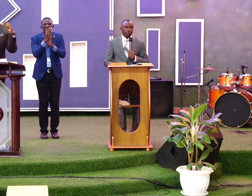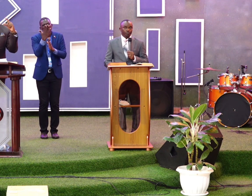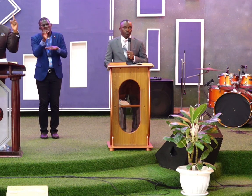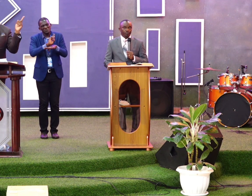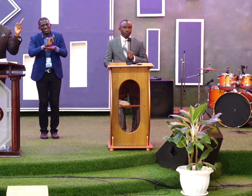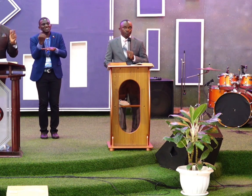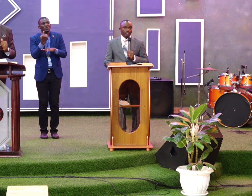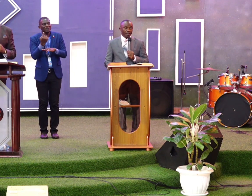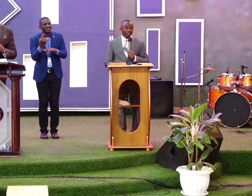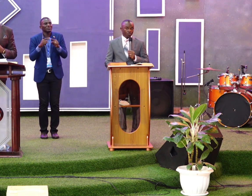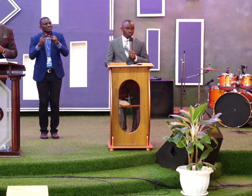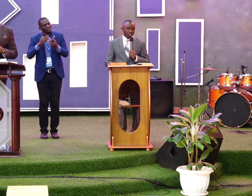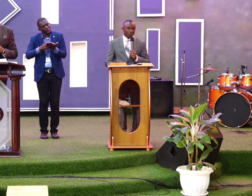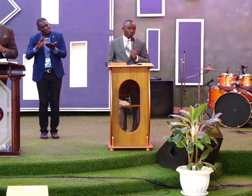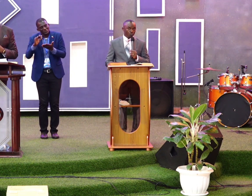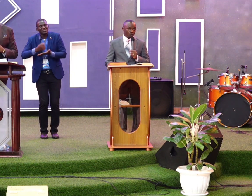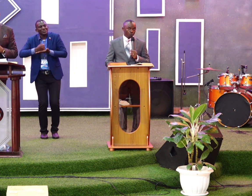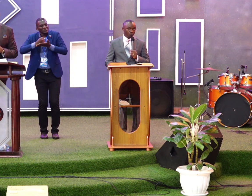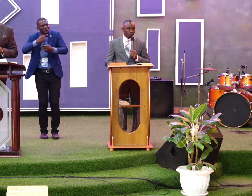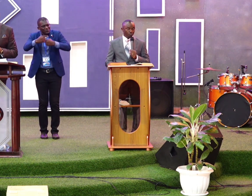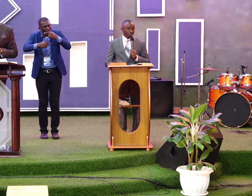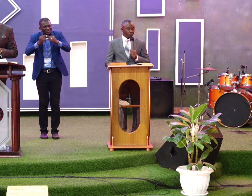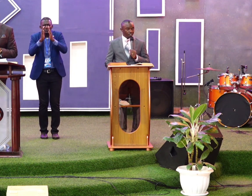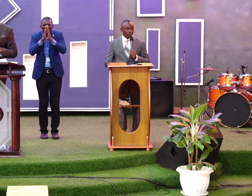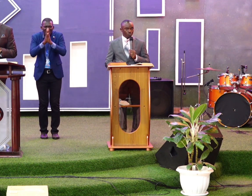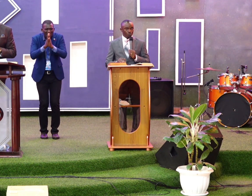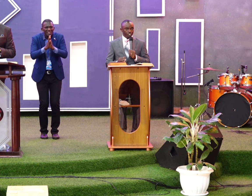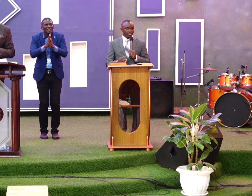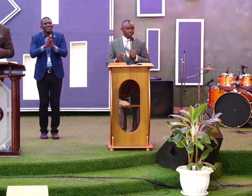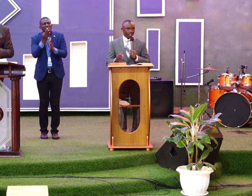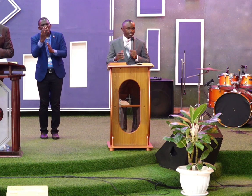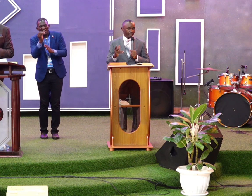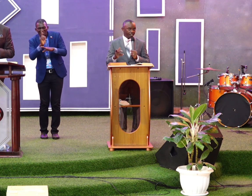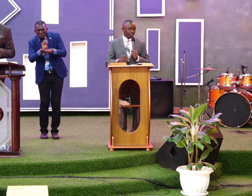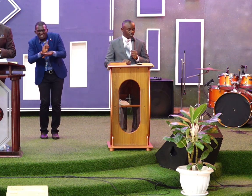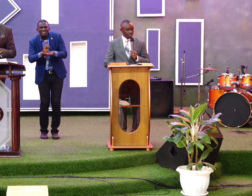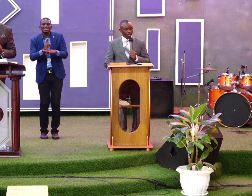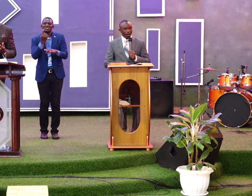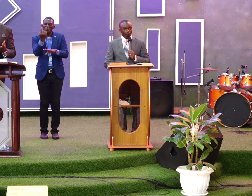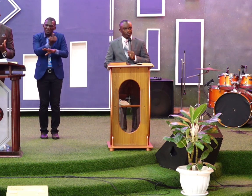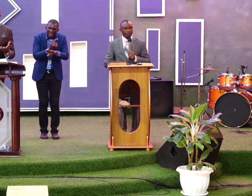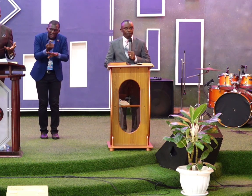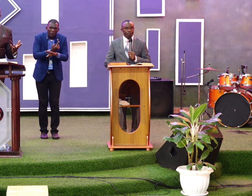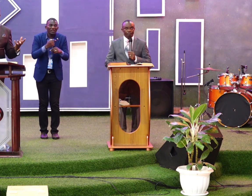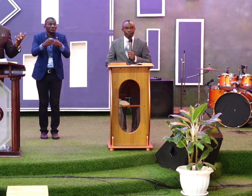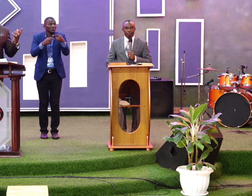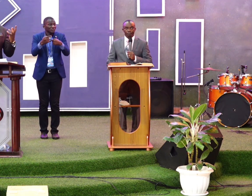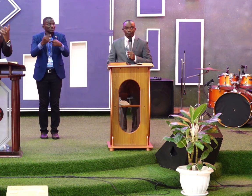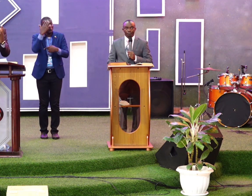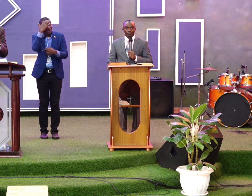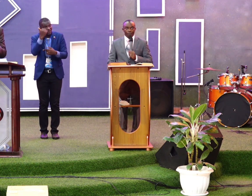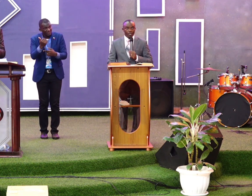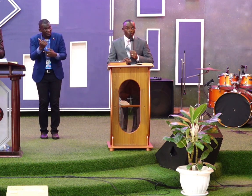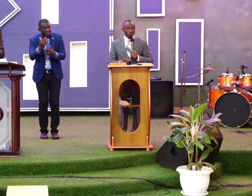then you see the one who thought would pray for 5 minutes goes to 10:30 and then it makes an hour.